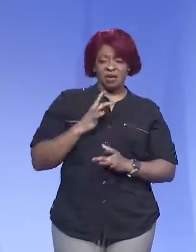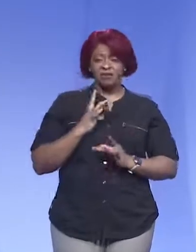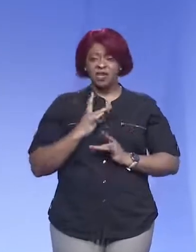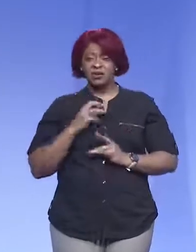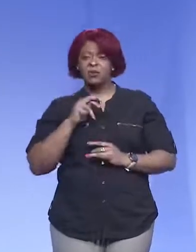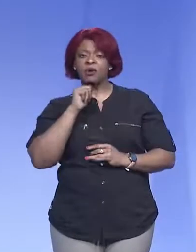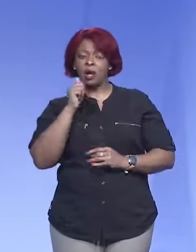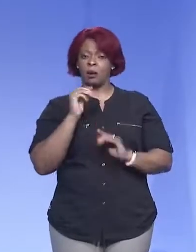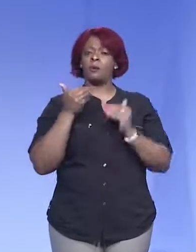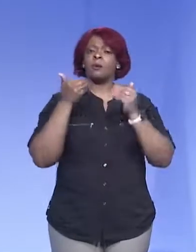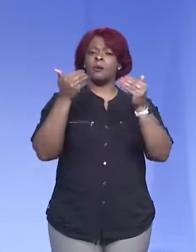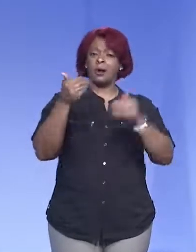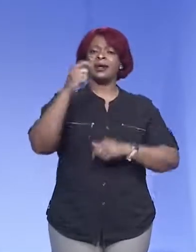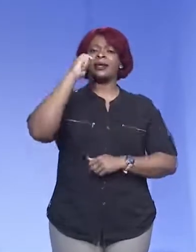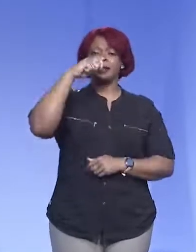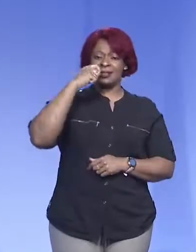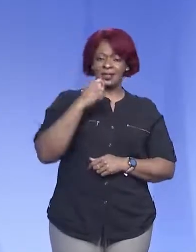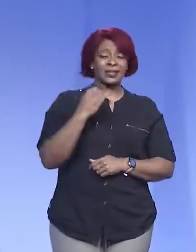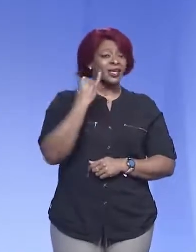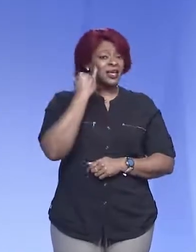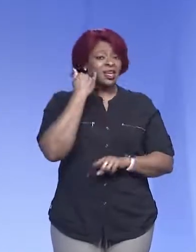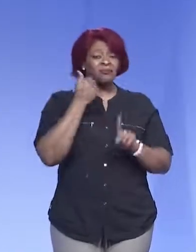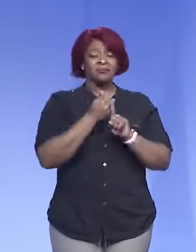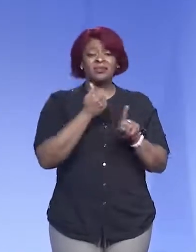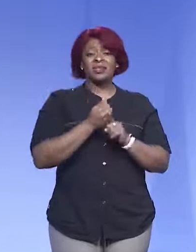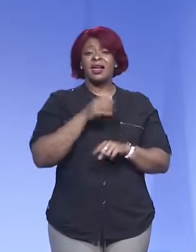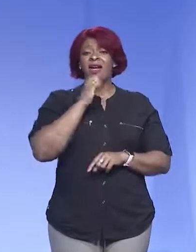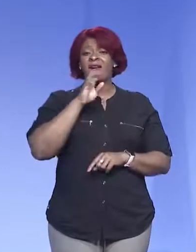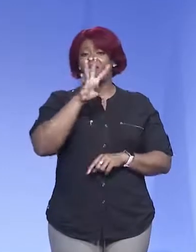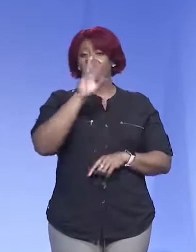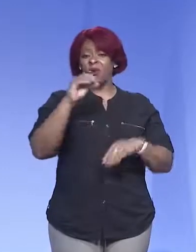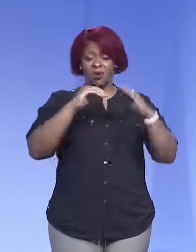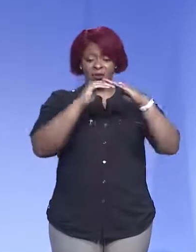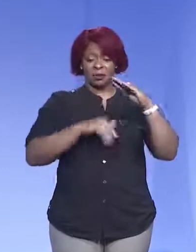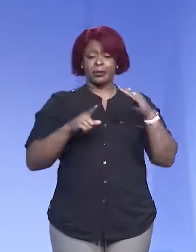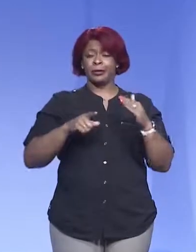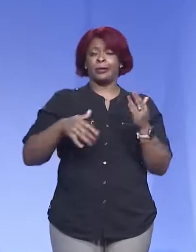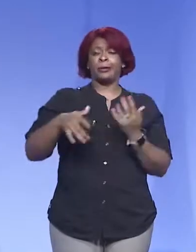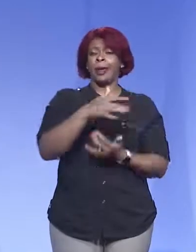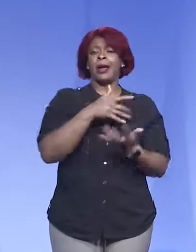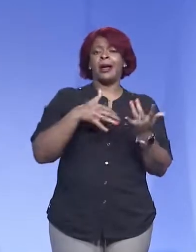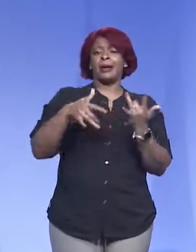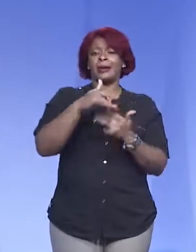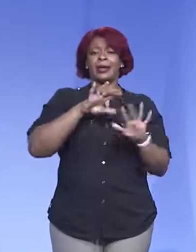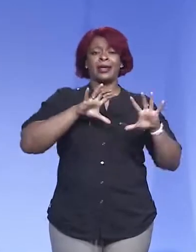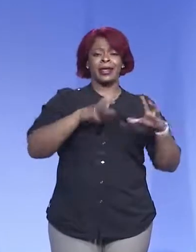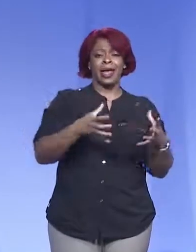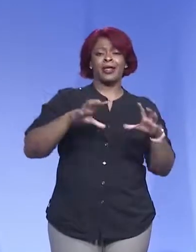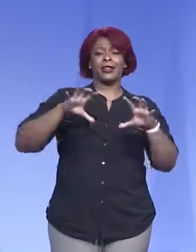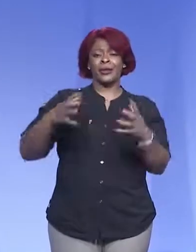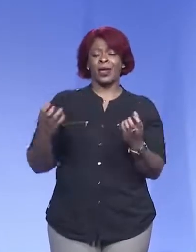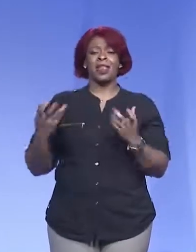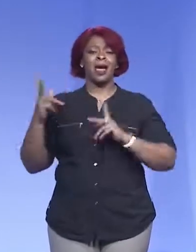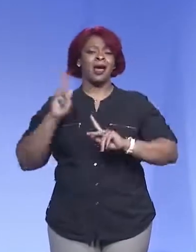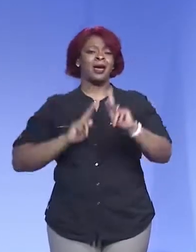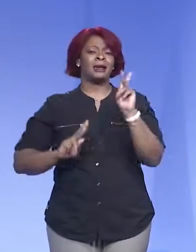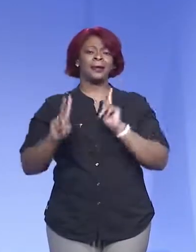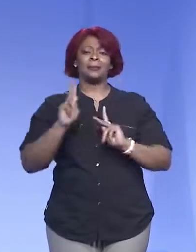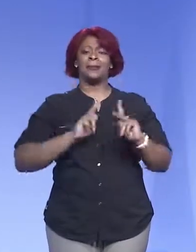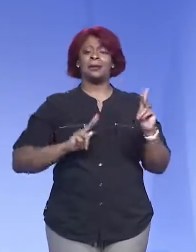you should get tested. And if you're under 40 and you've been around in a gathering where a lot of